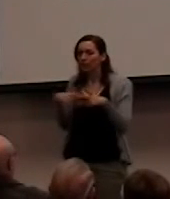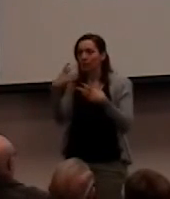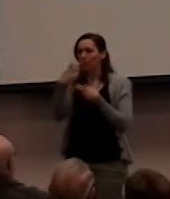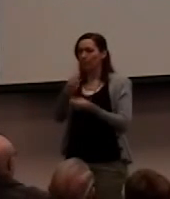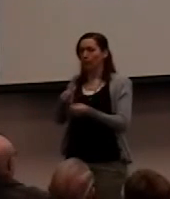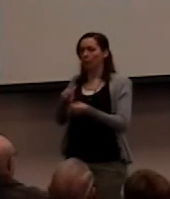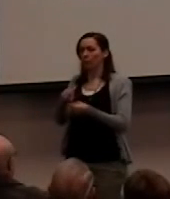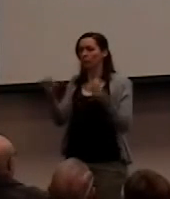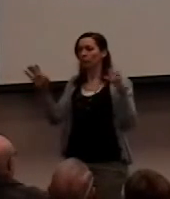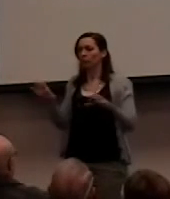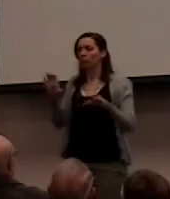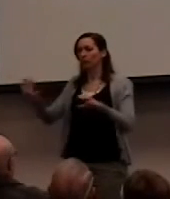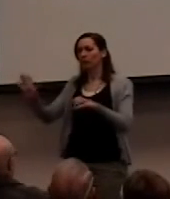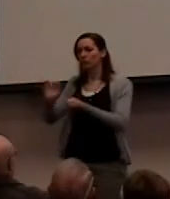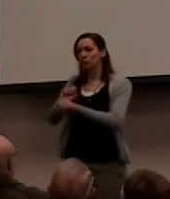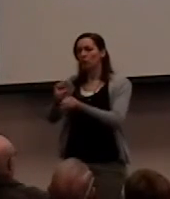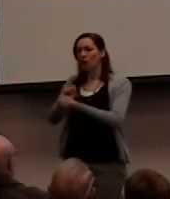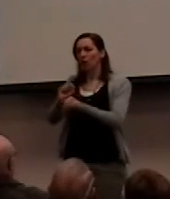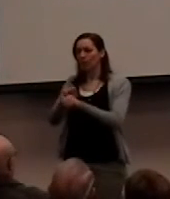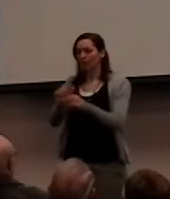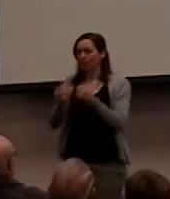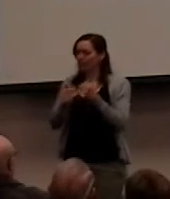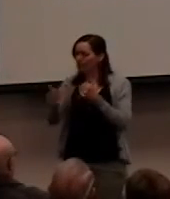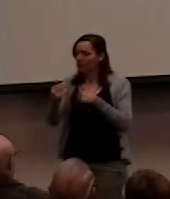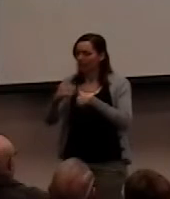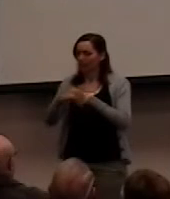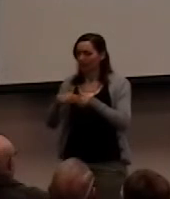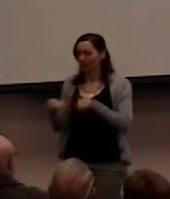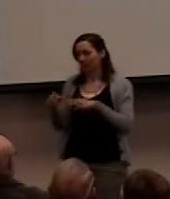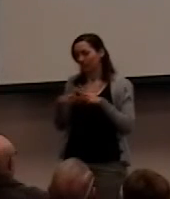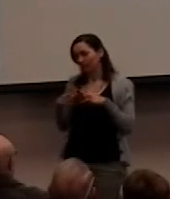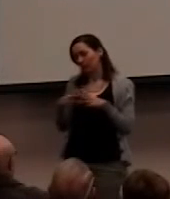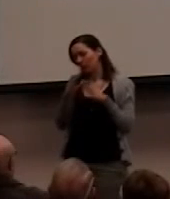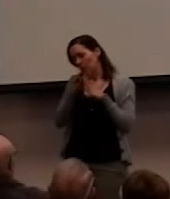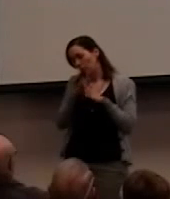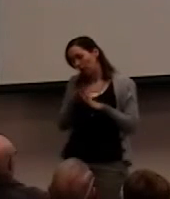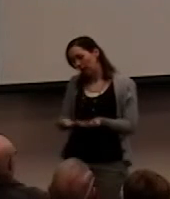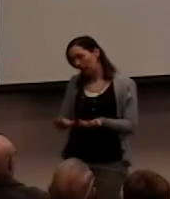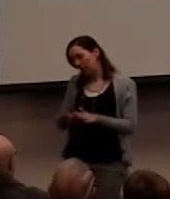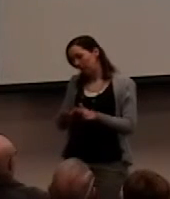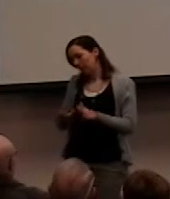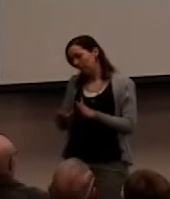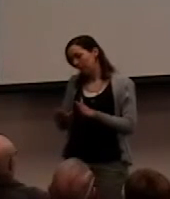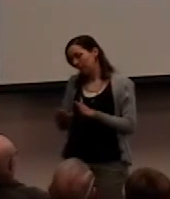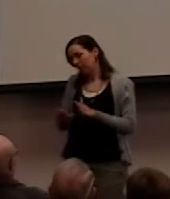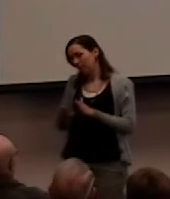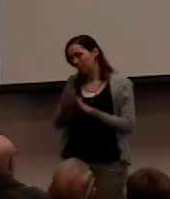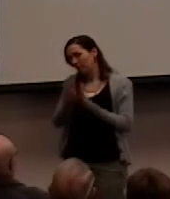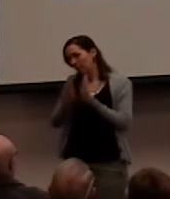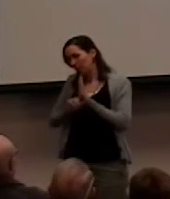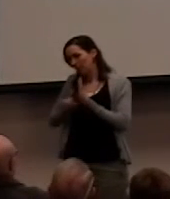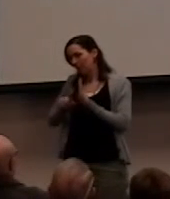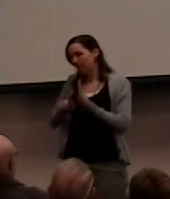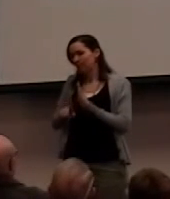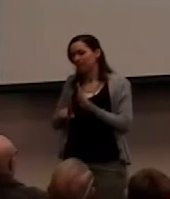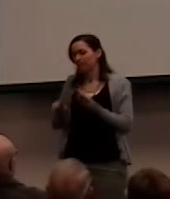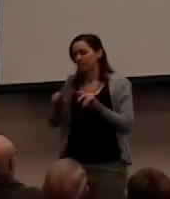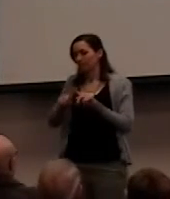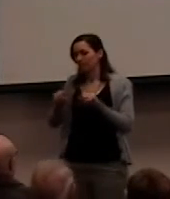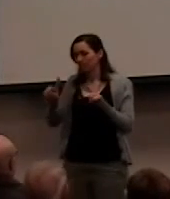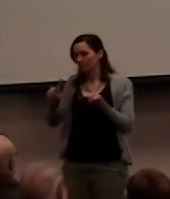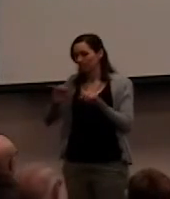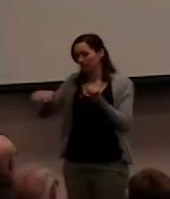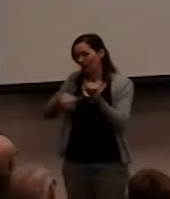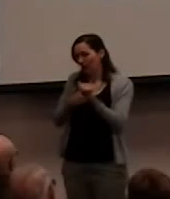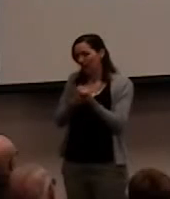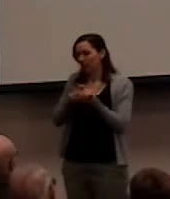job. Apparently the rest of the time he's very quiet behind the scenes. But he stepped forth when it was needed, and then he stepped back into the